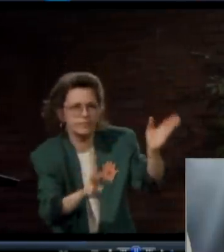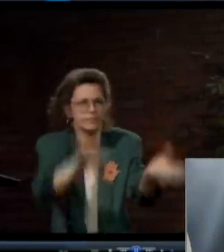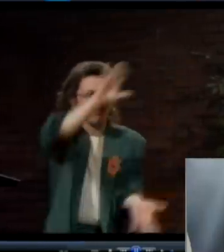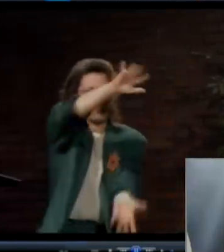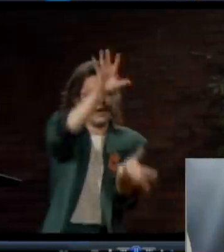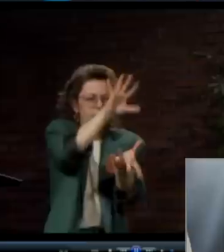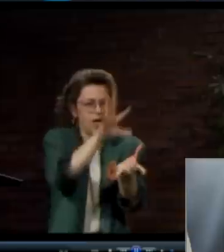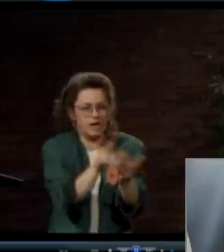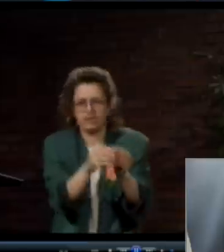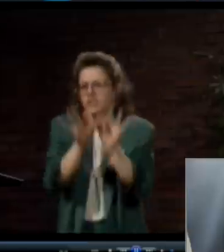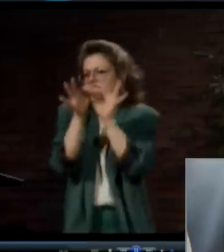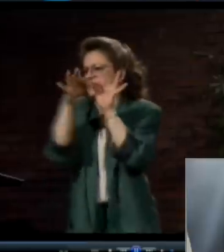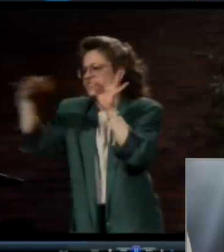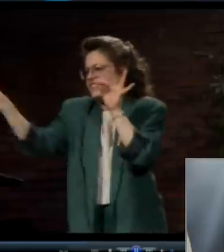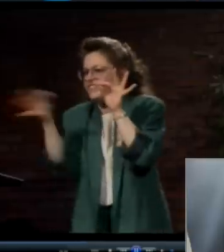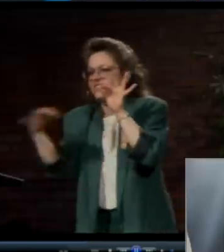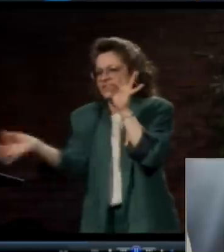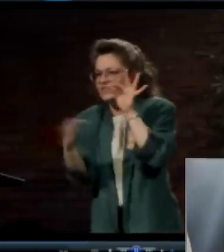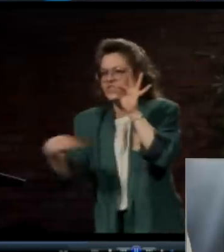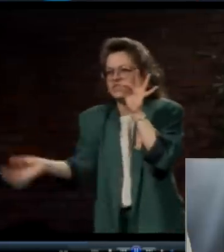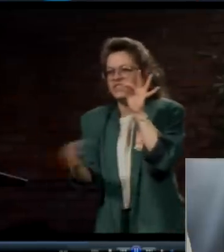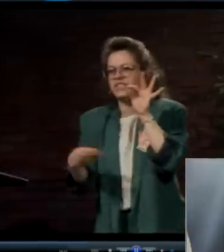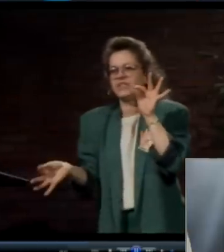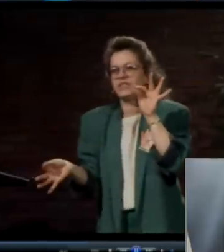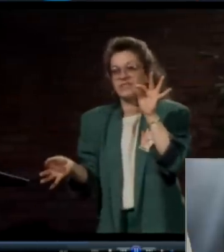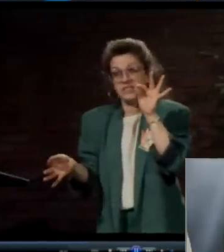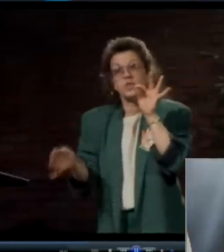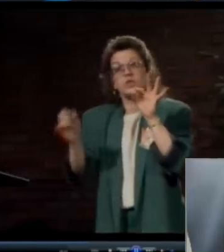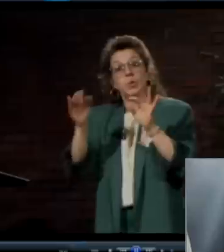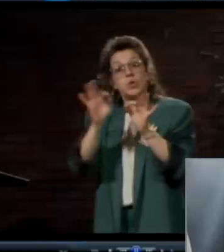and syntax and facial expressions, body movements, and